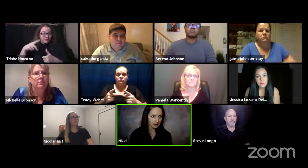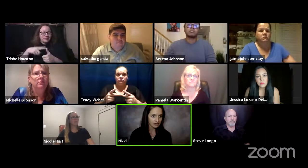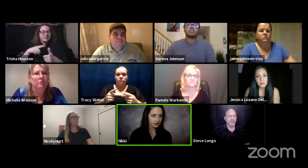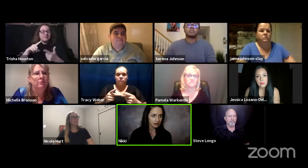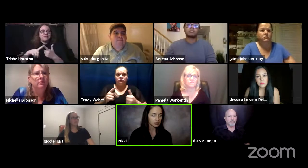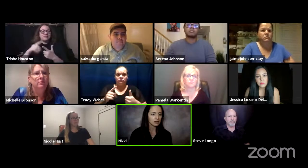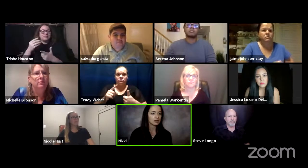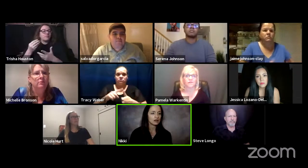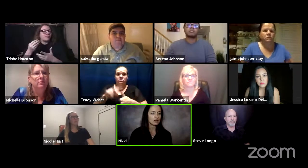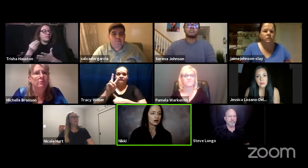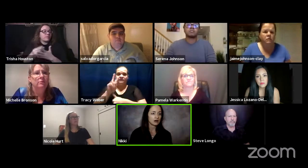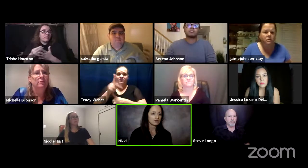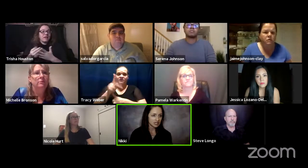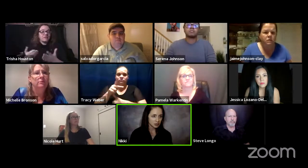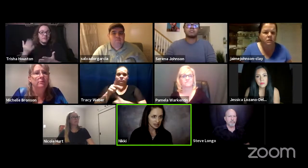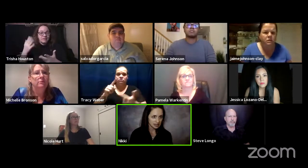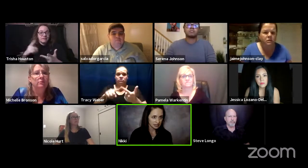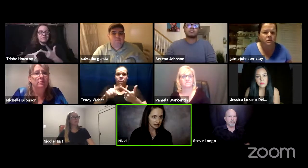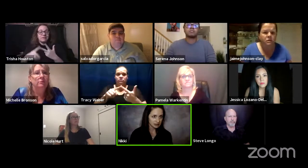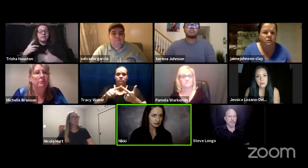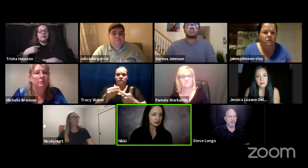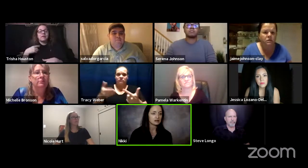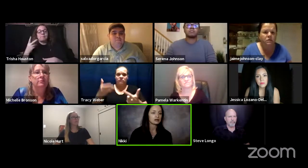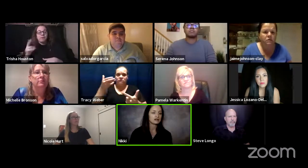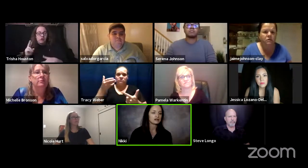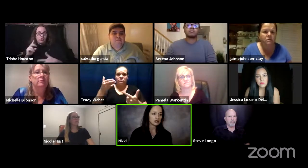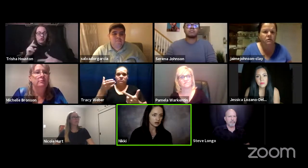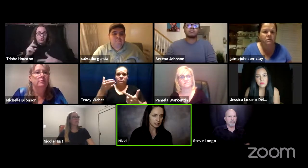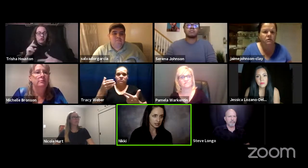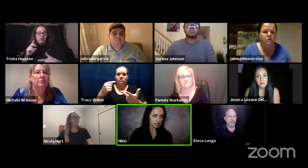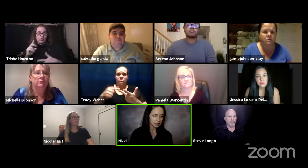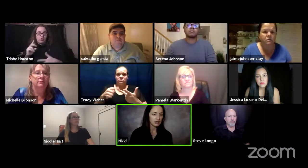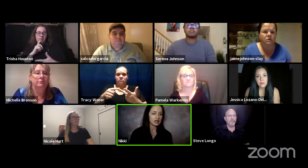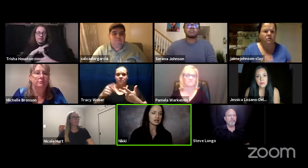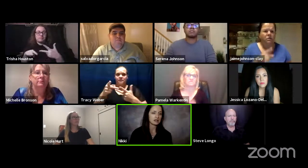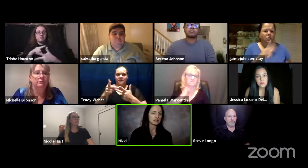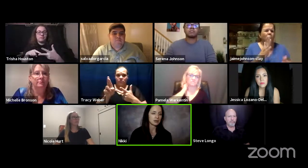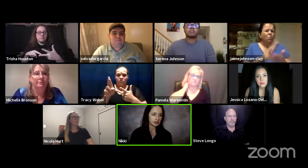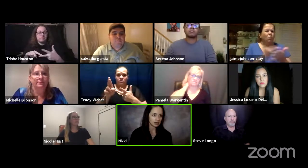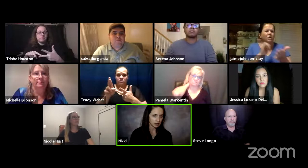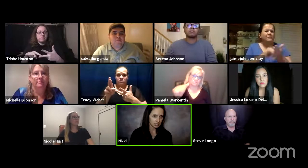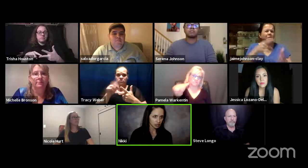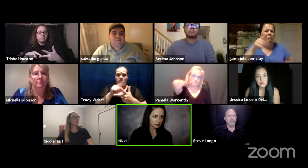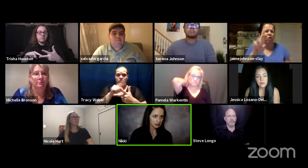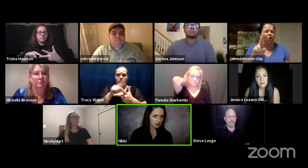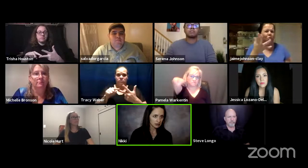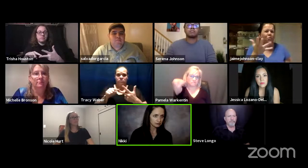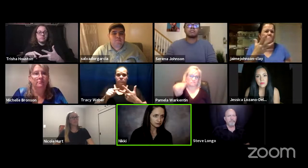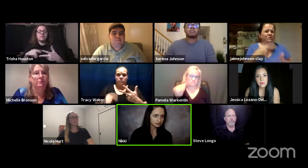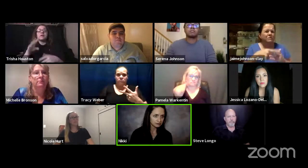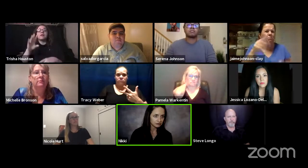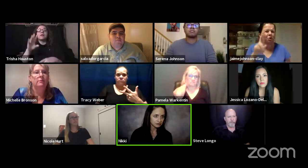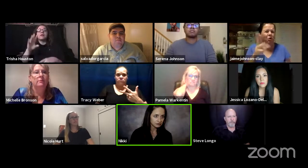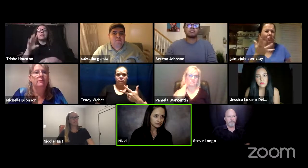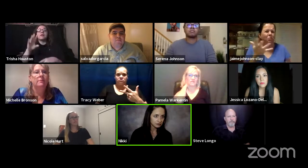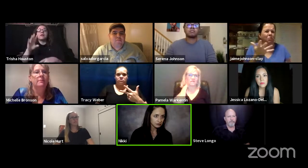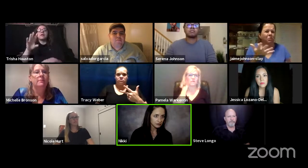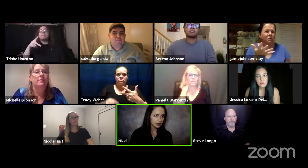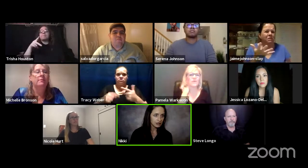have, they are vice president, fundraising, and public relations. What